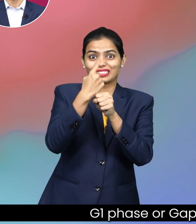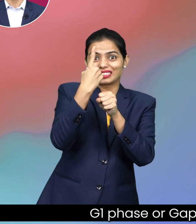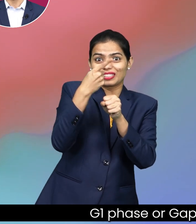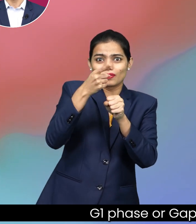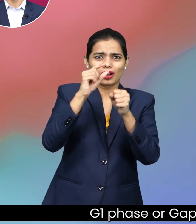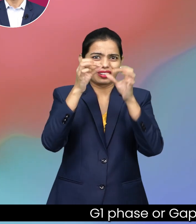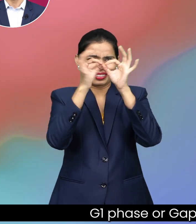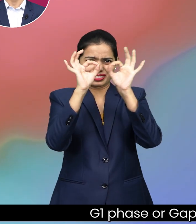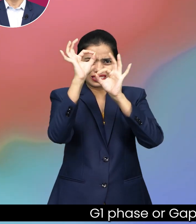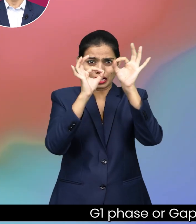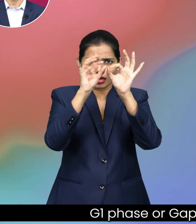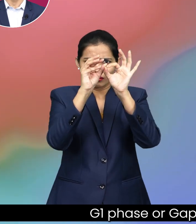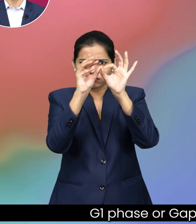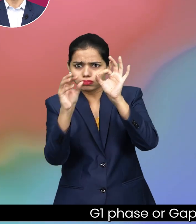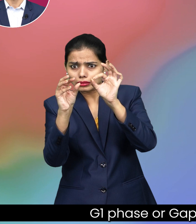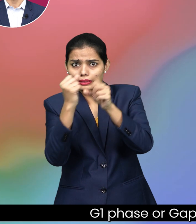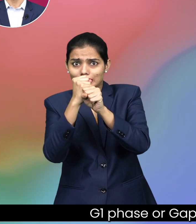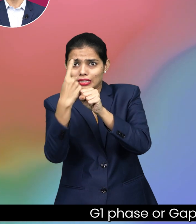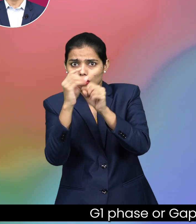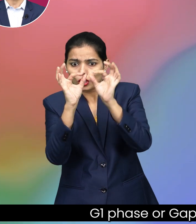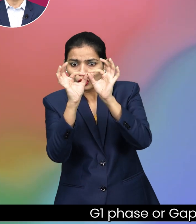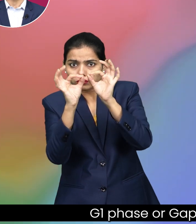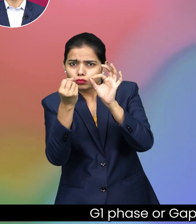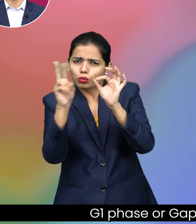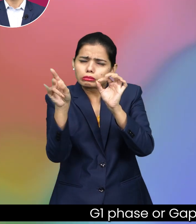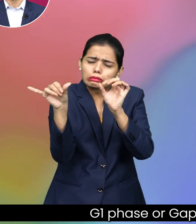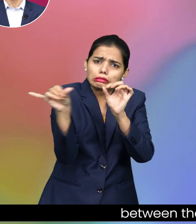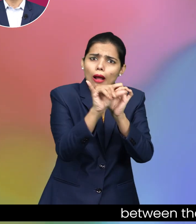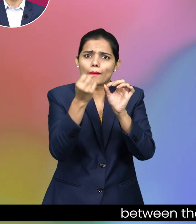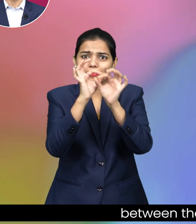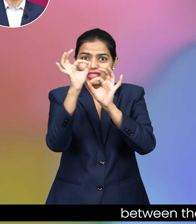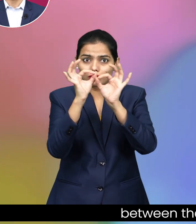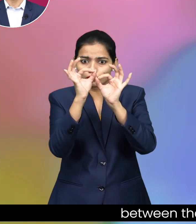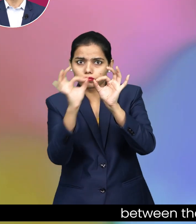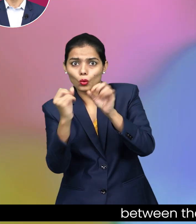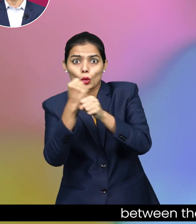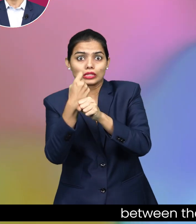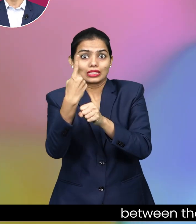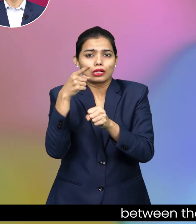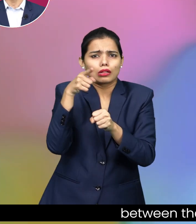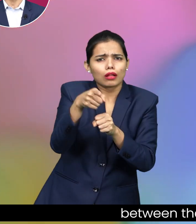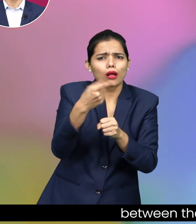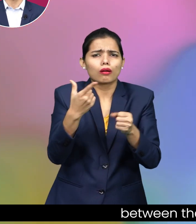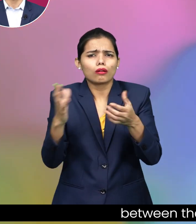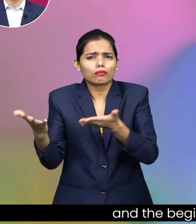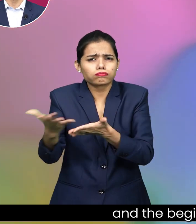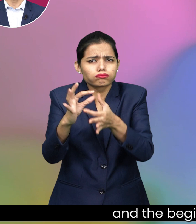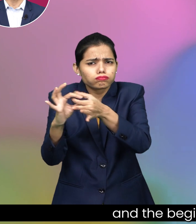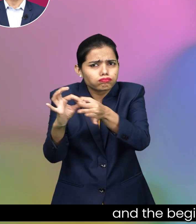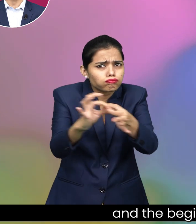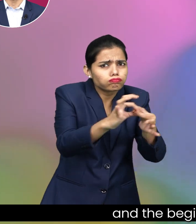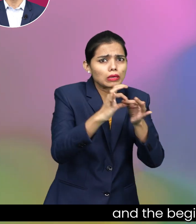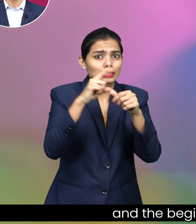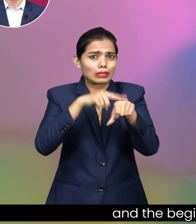G1 phase or gap 1 phase is the linking period between the completion of mitosis and